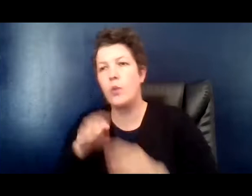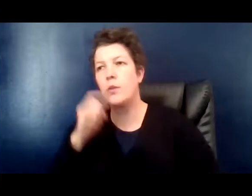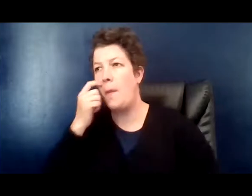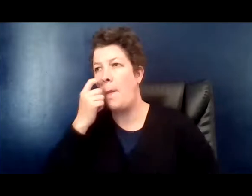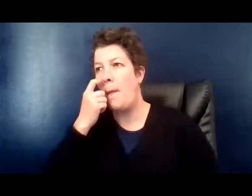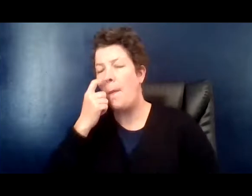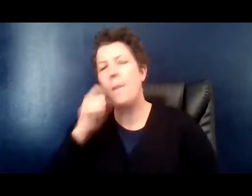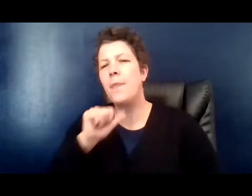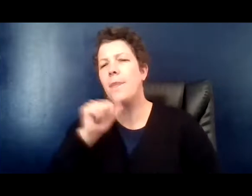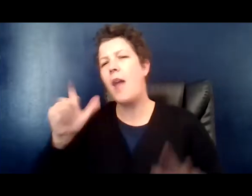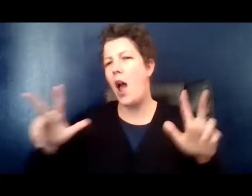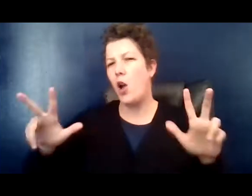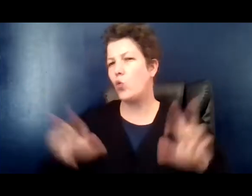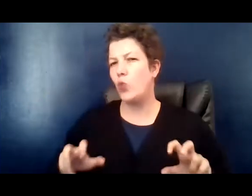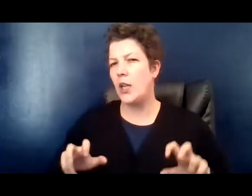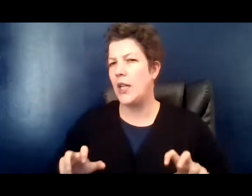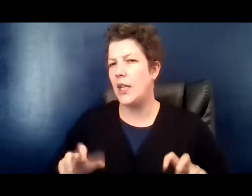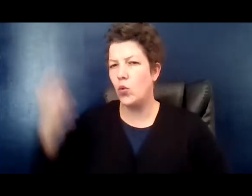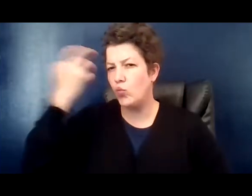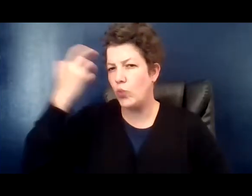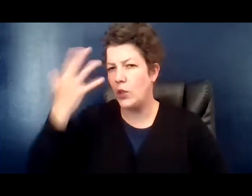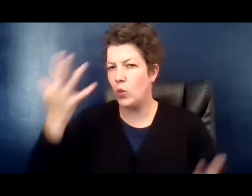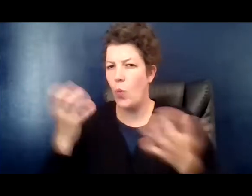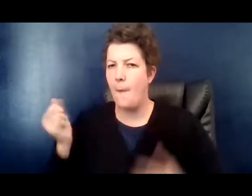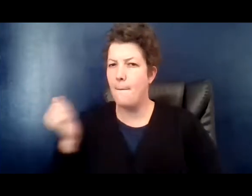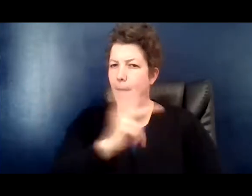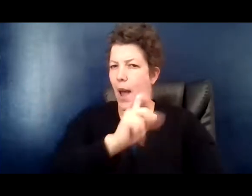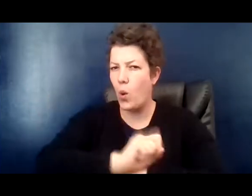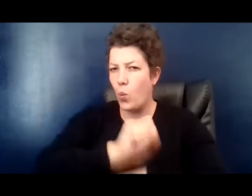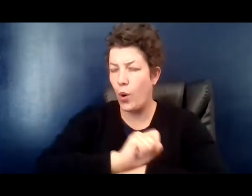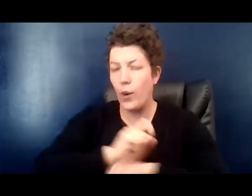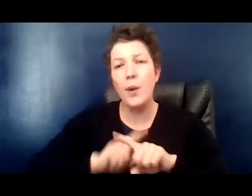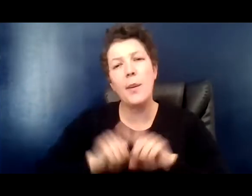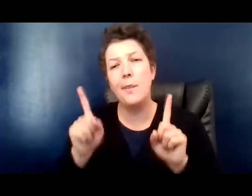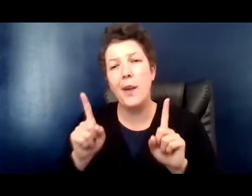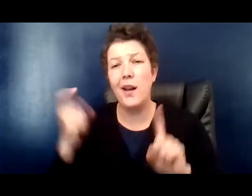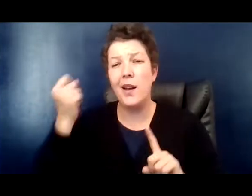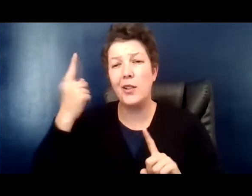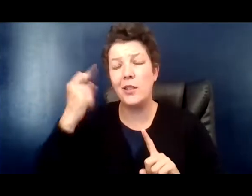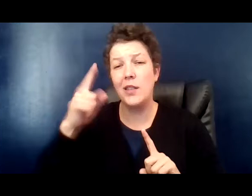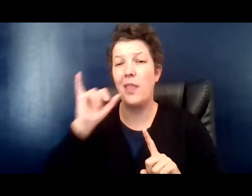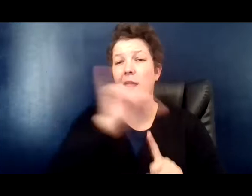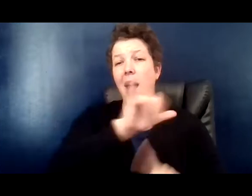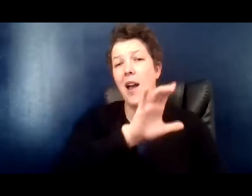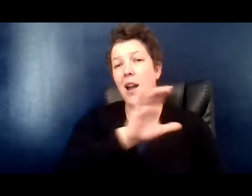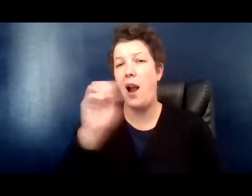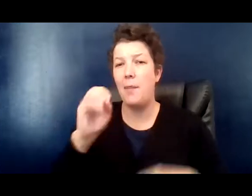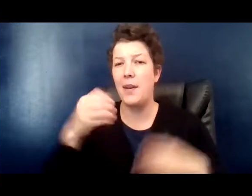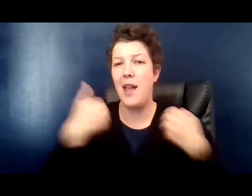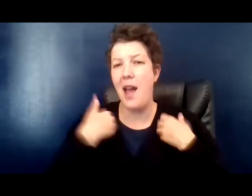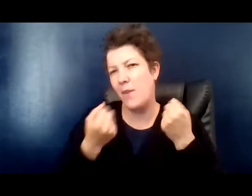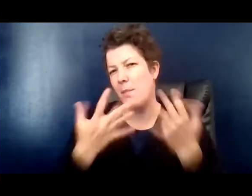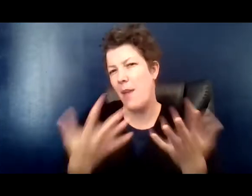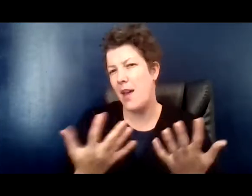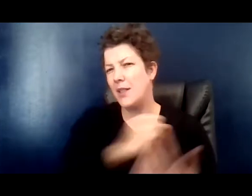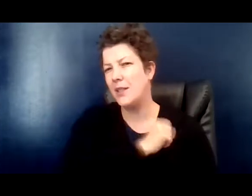back to work or for them to make money, but they employ quite a few people as well, and so